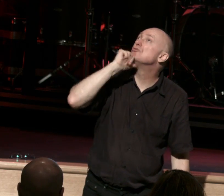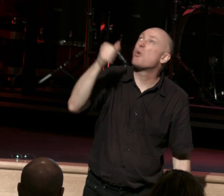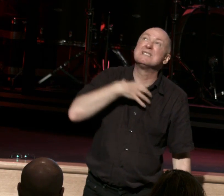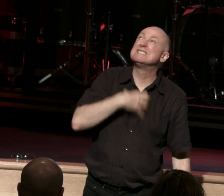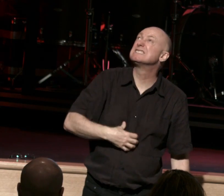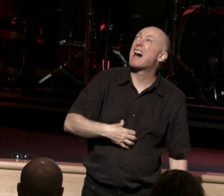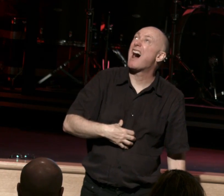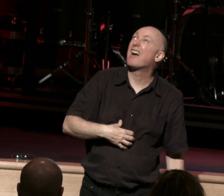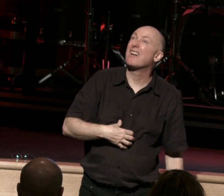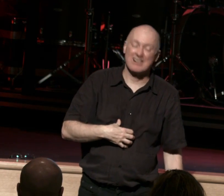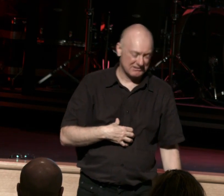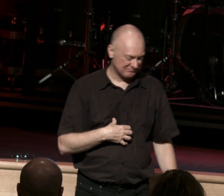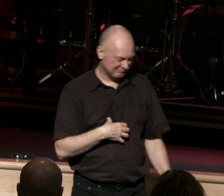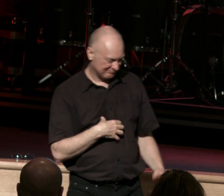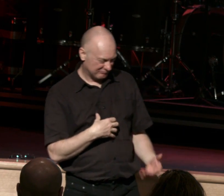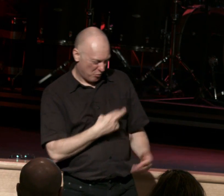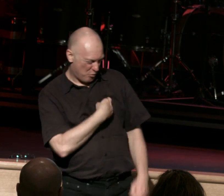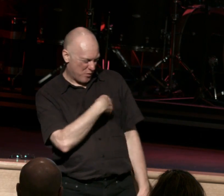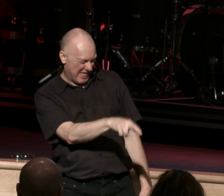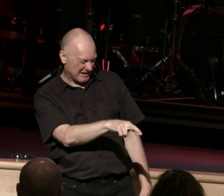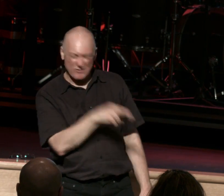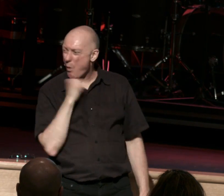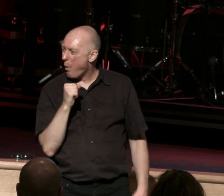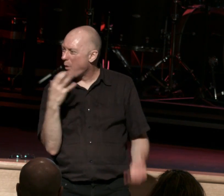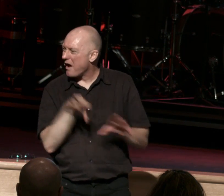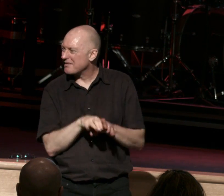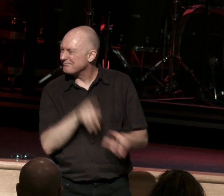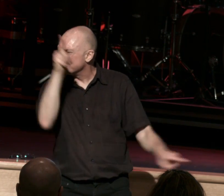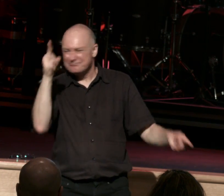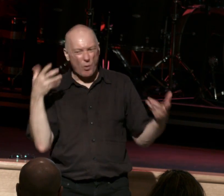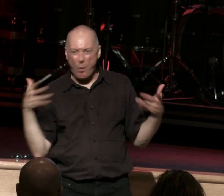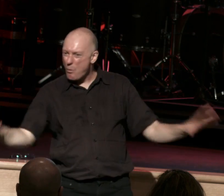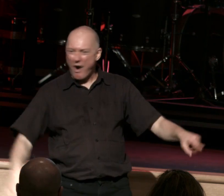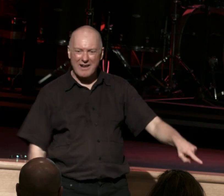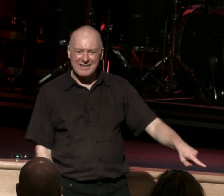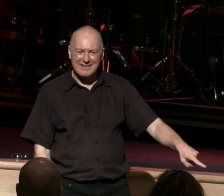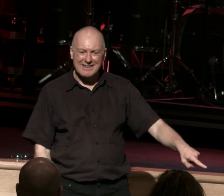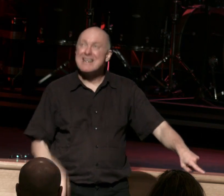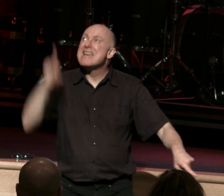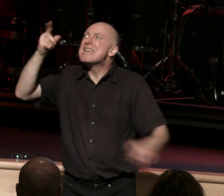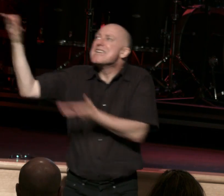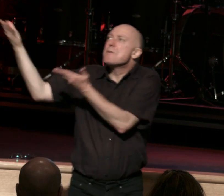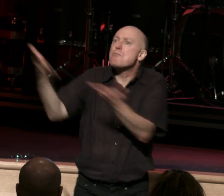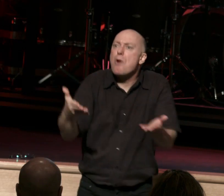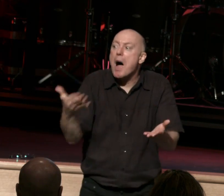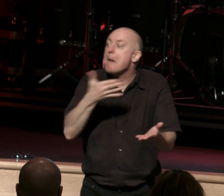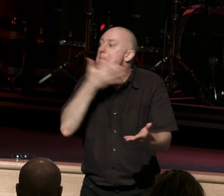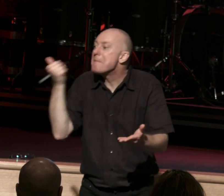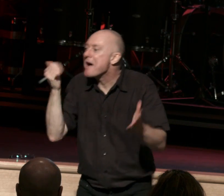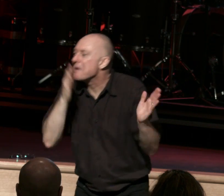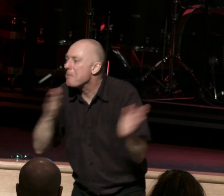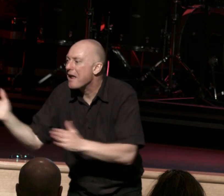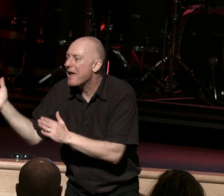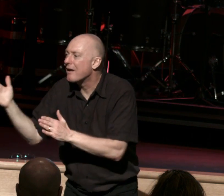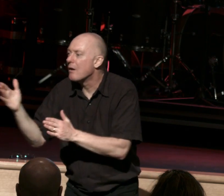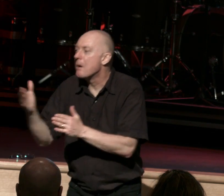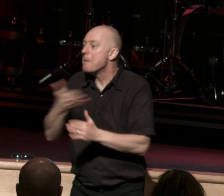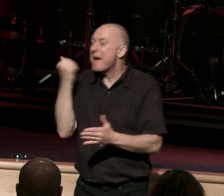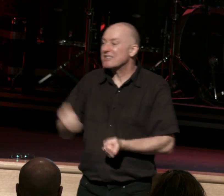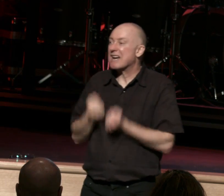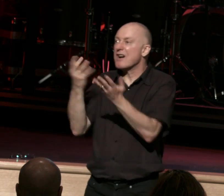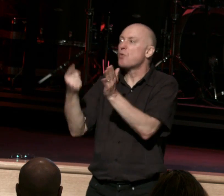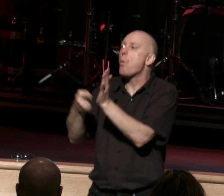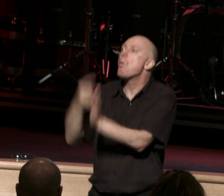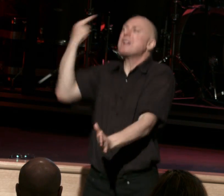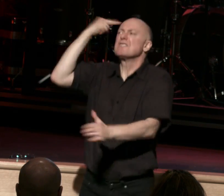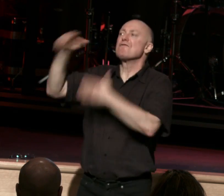you, God, have not desired. God would not settle for the old covenant. He brought a greater plan of sacrifice in the new, the